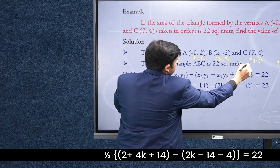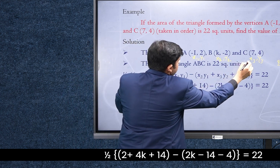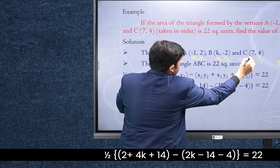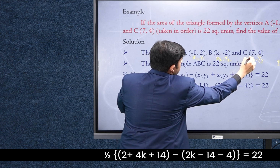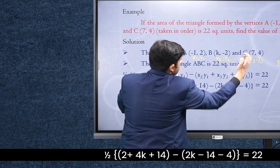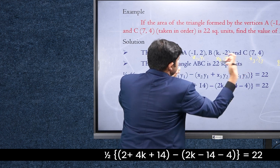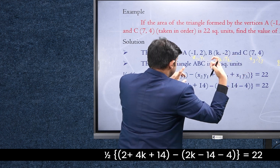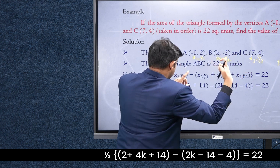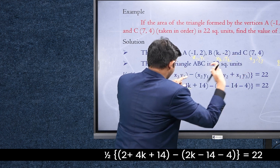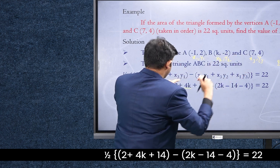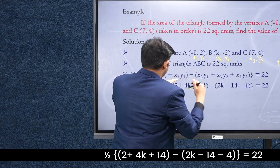to 22.